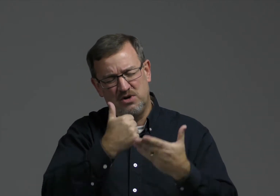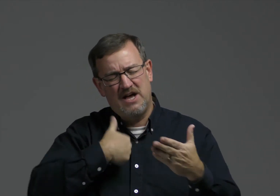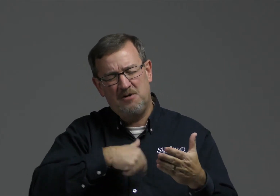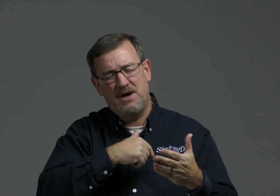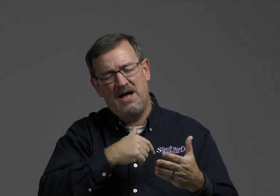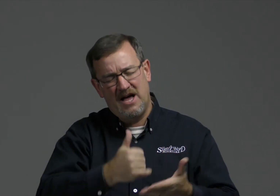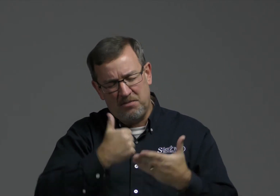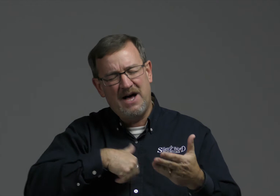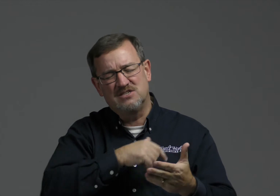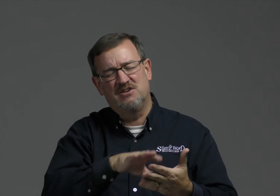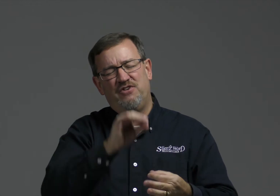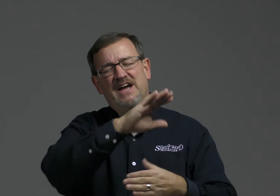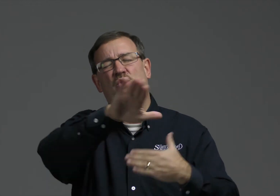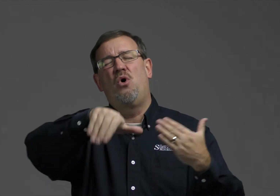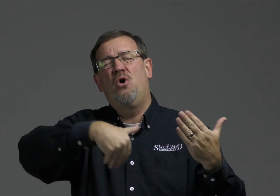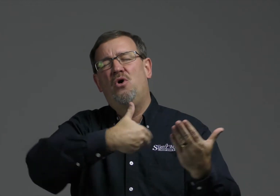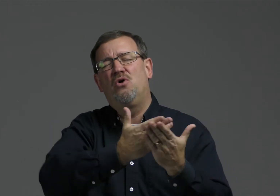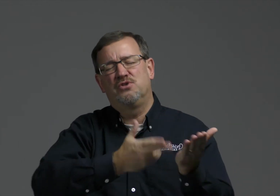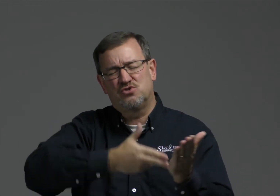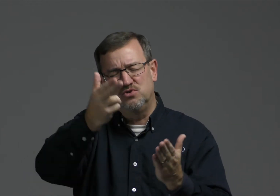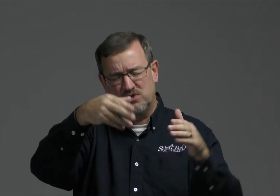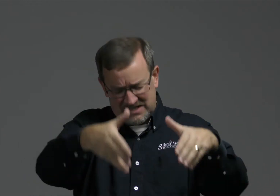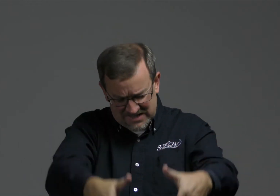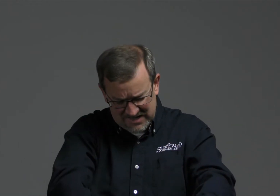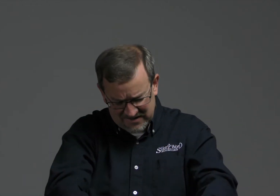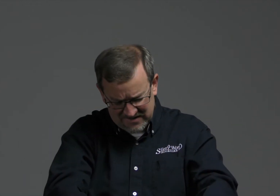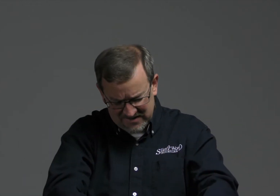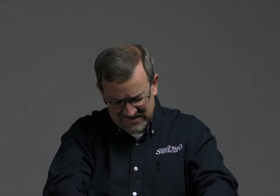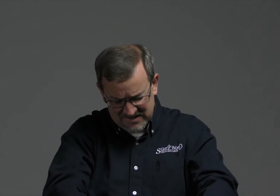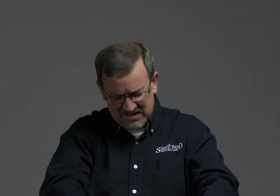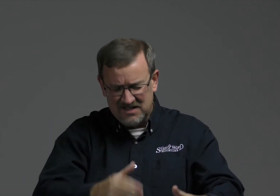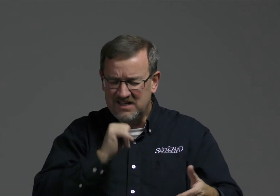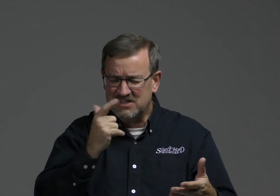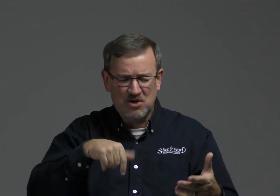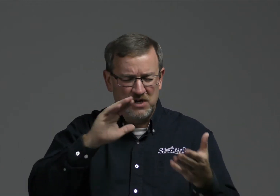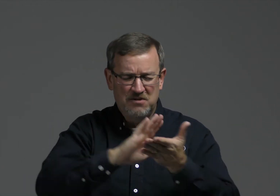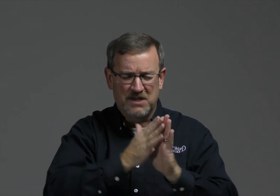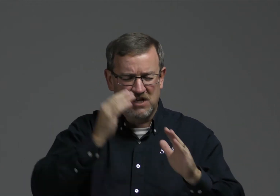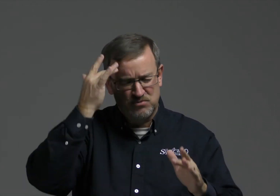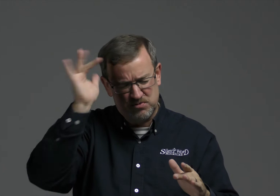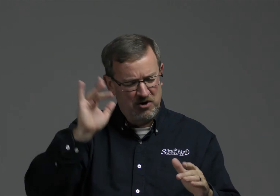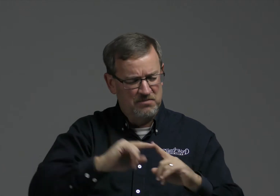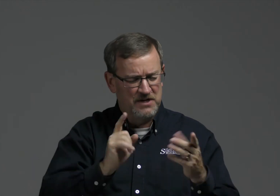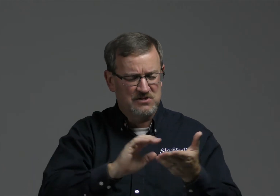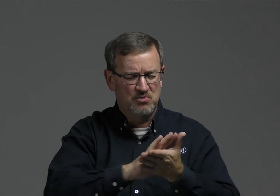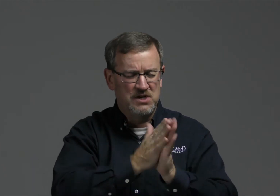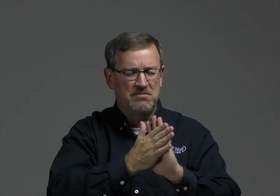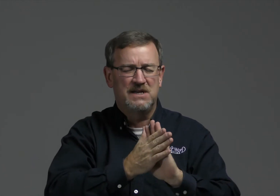would help us to find all the truth that is here. Not so we can become smart, but so we can